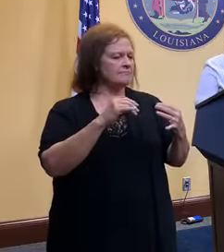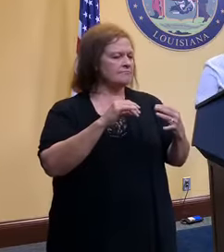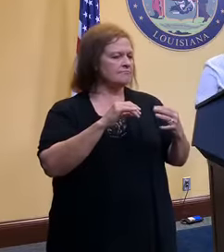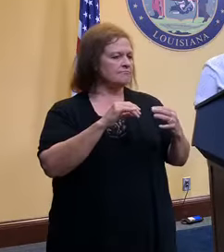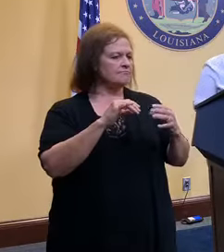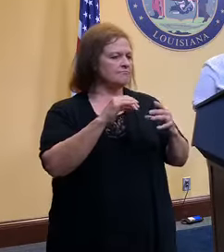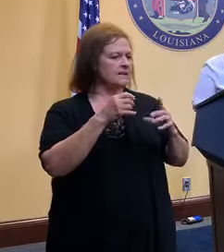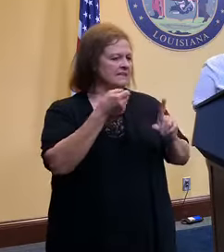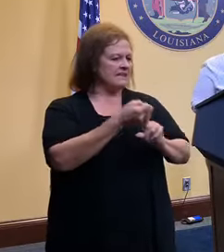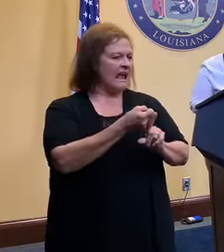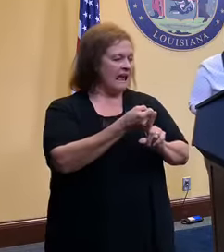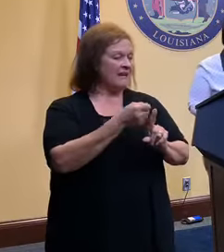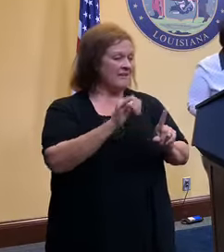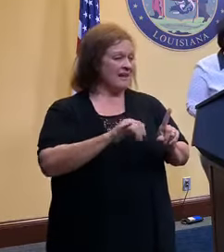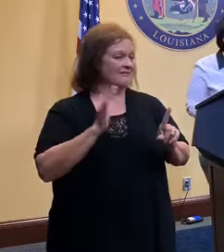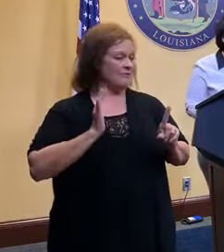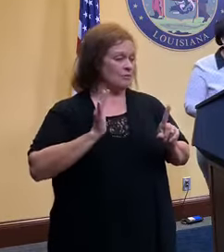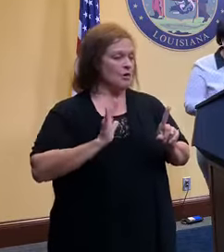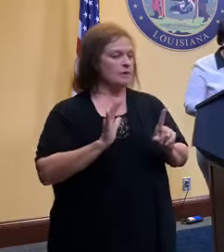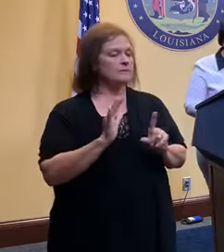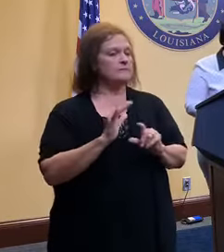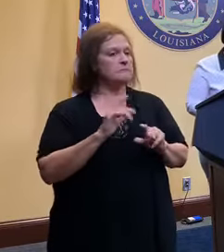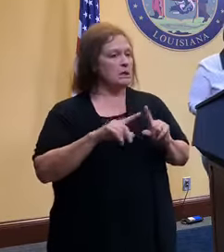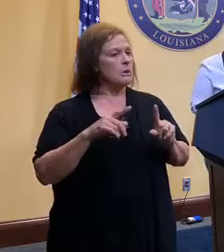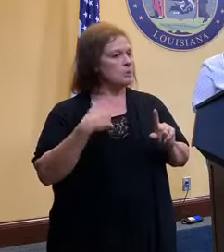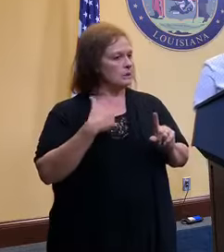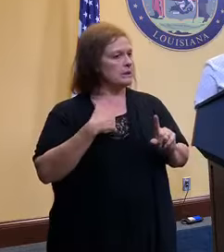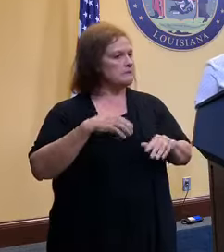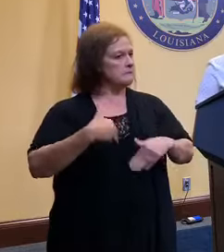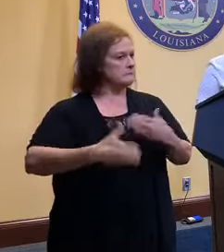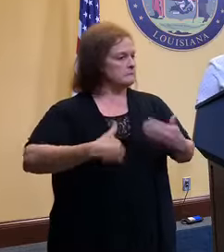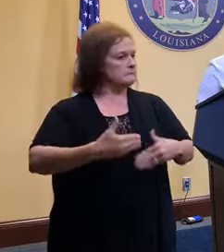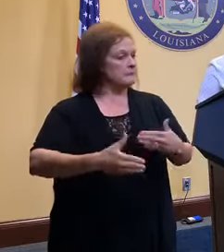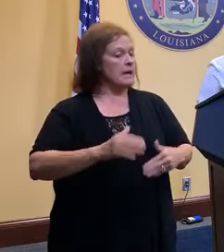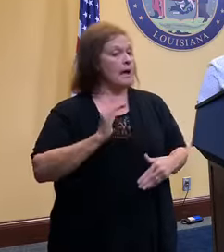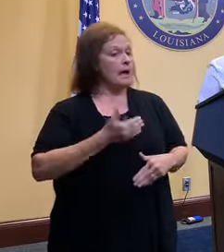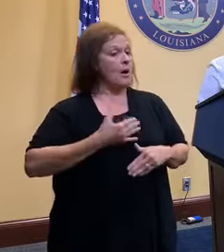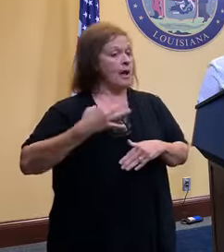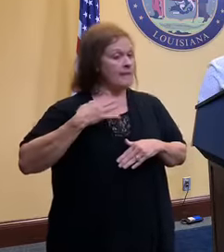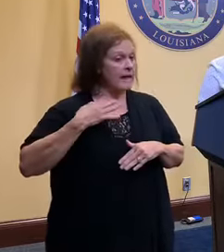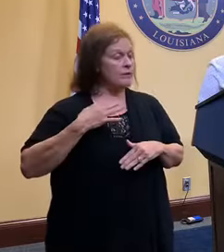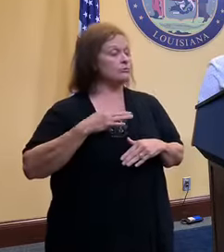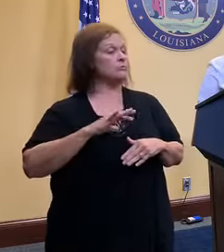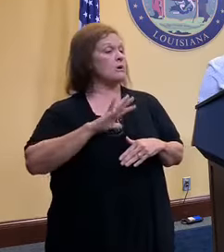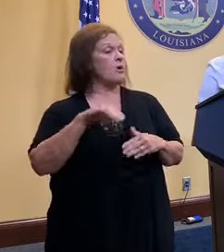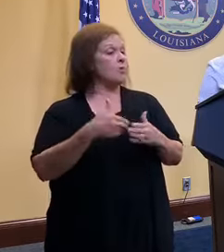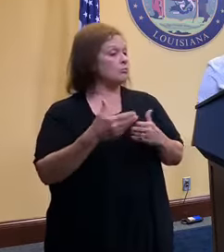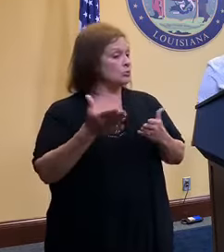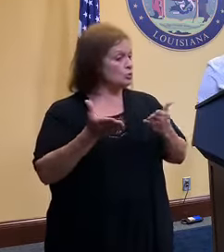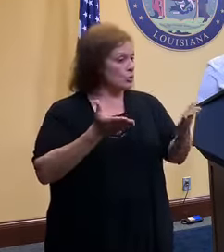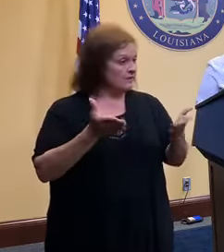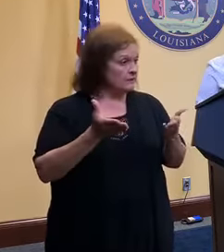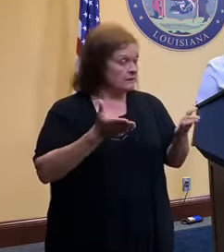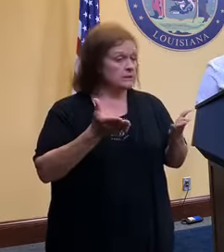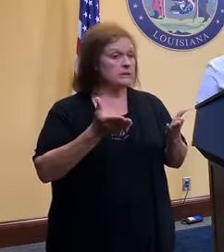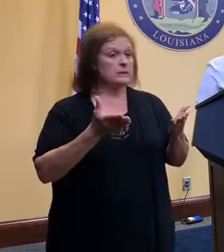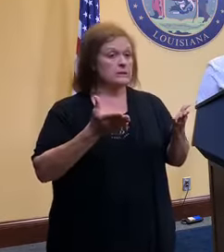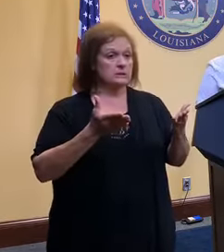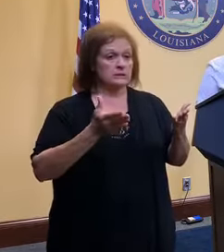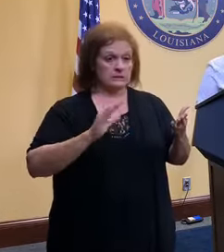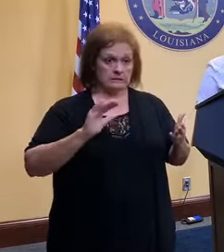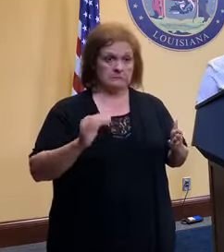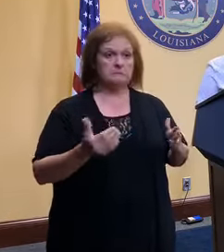on pace. So as of today, about 80% of our applications and services have been